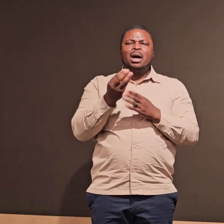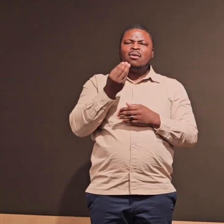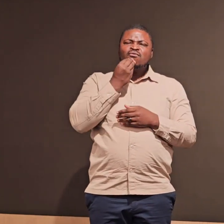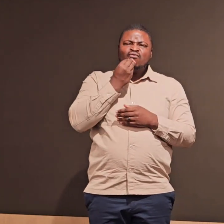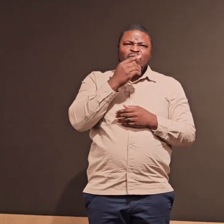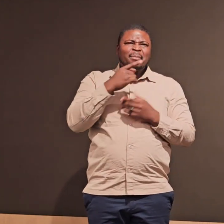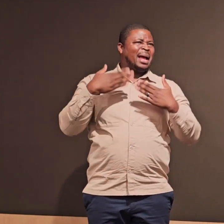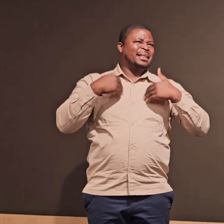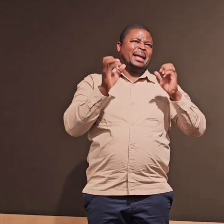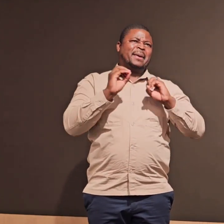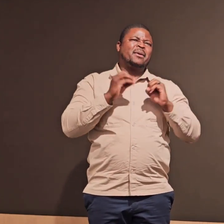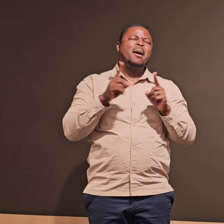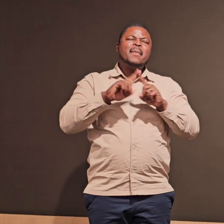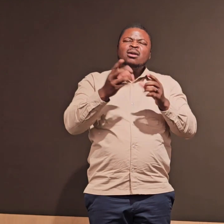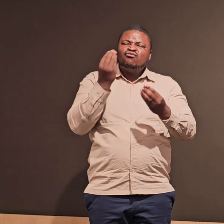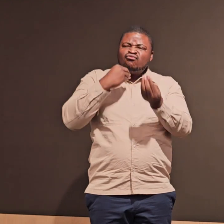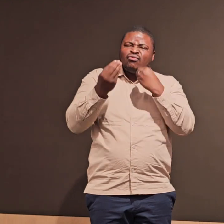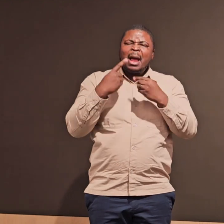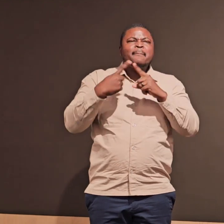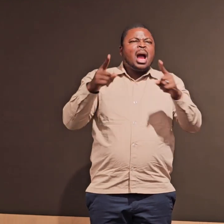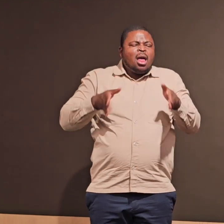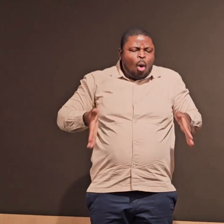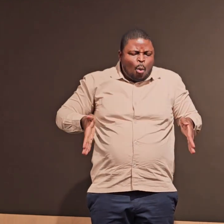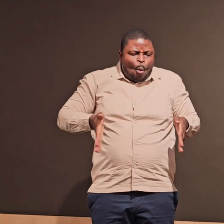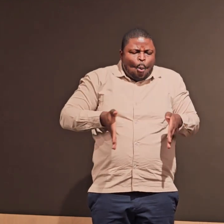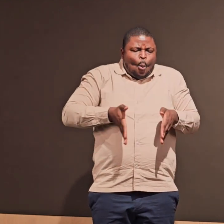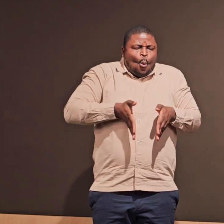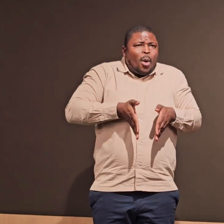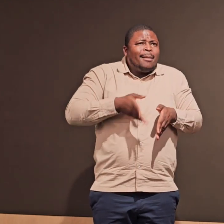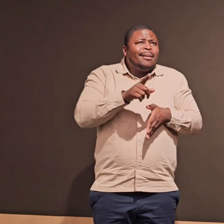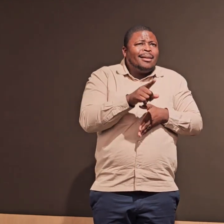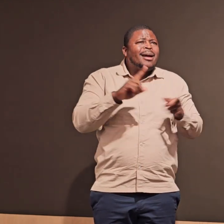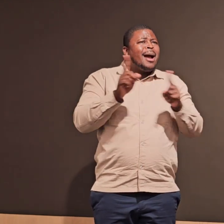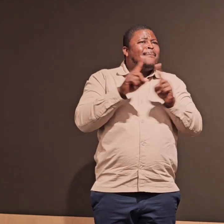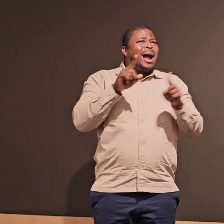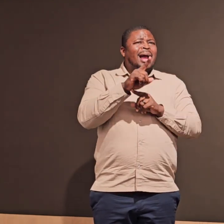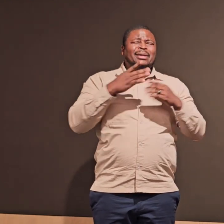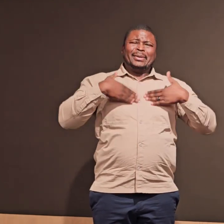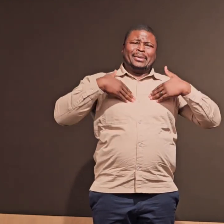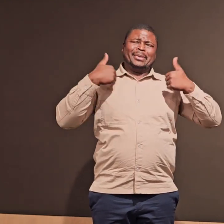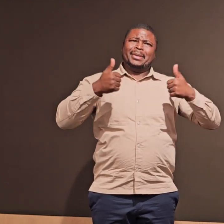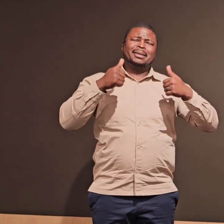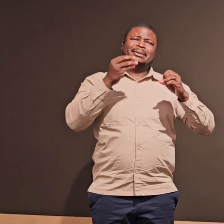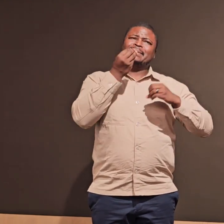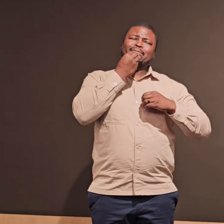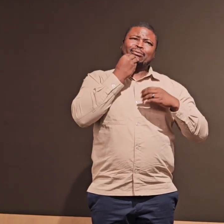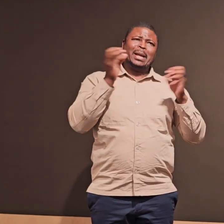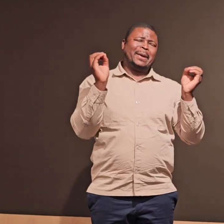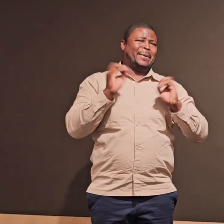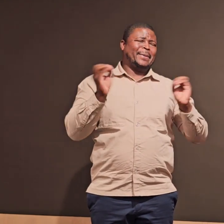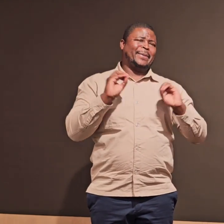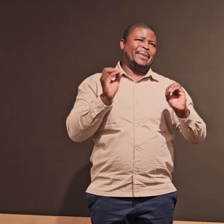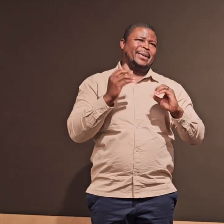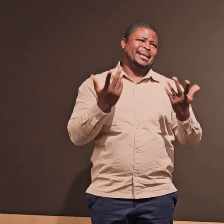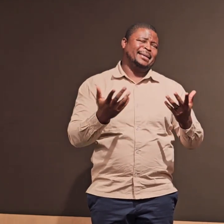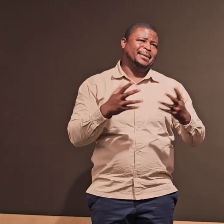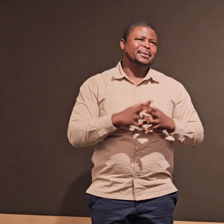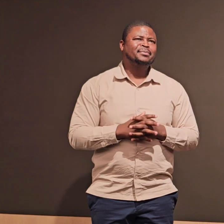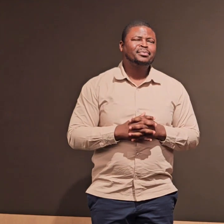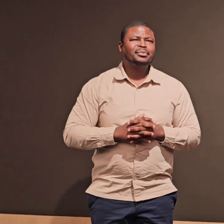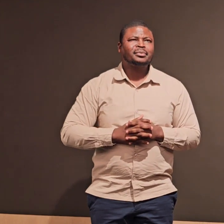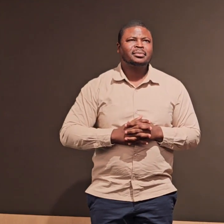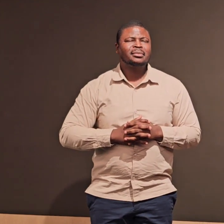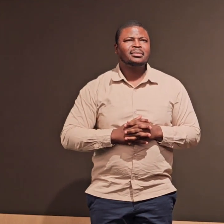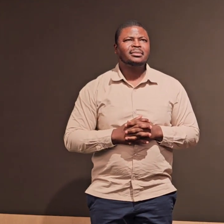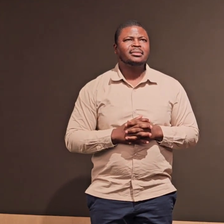your age, because you are not well fed. It's malnutrition. These are indicators of malnutrition. And